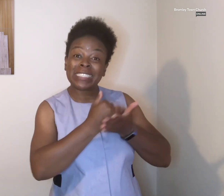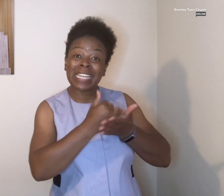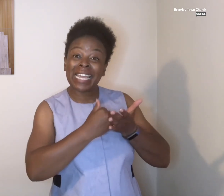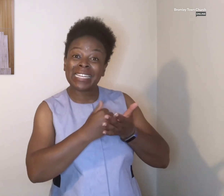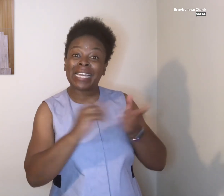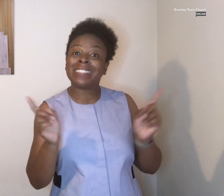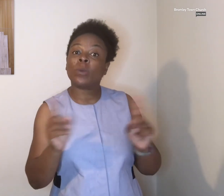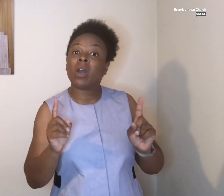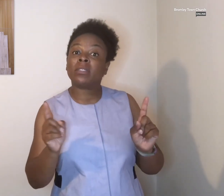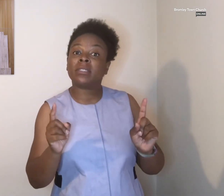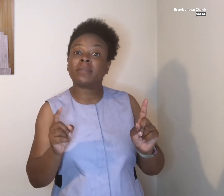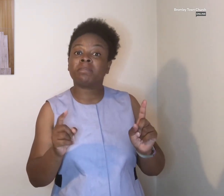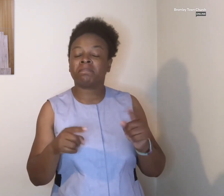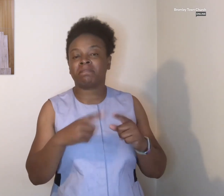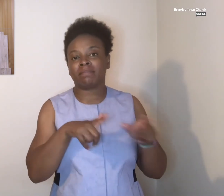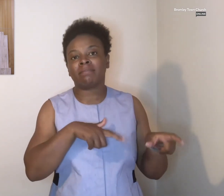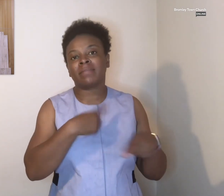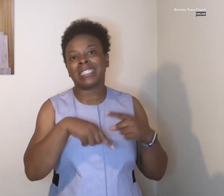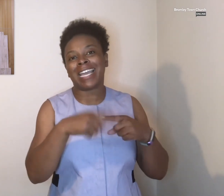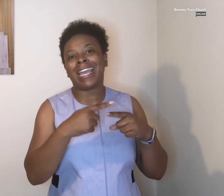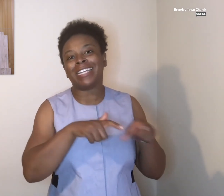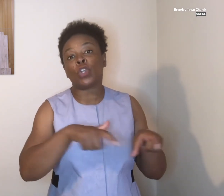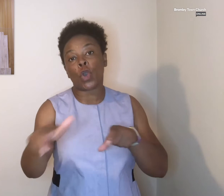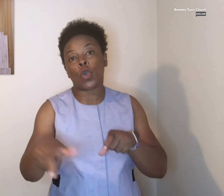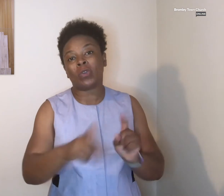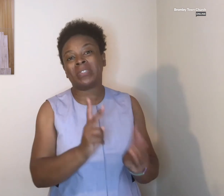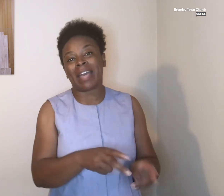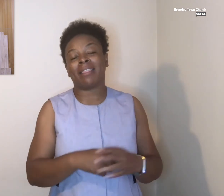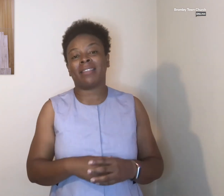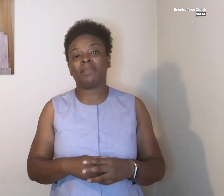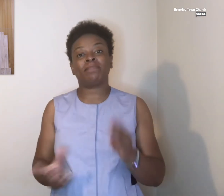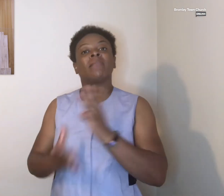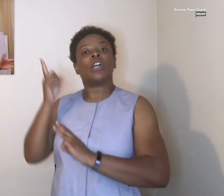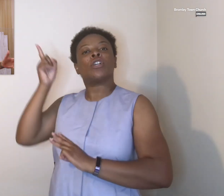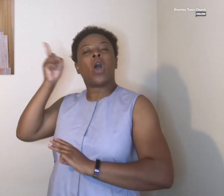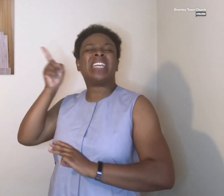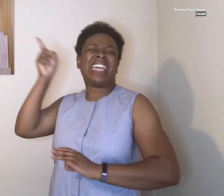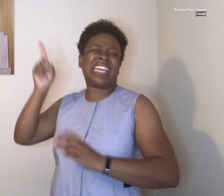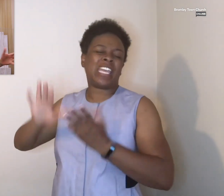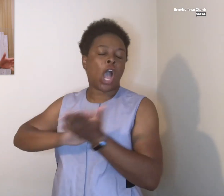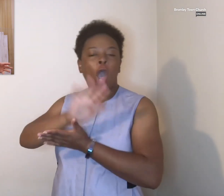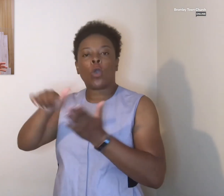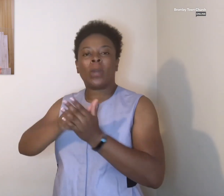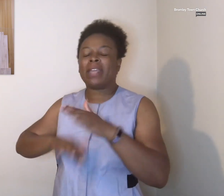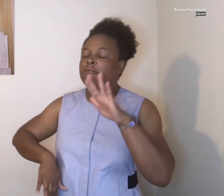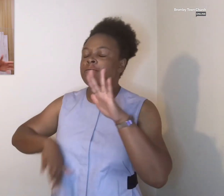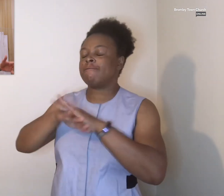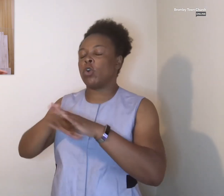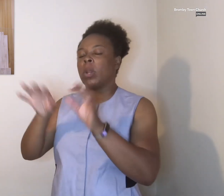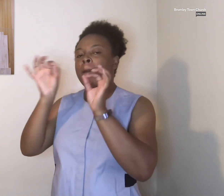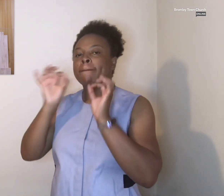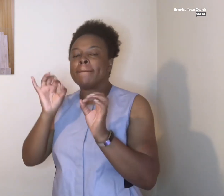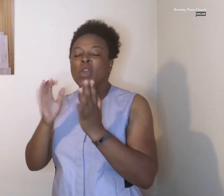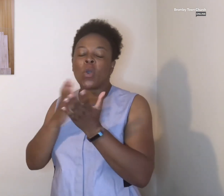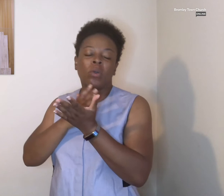sin is eternal death. Because God is holy, that is, he is utterly pure, utterly righteous, utterly